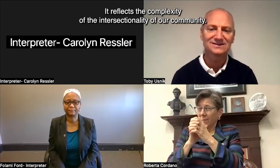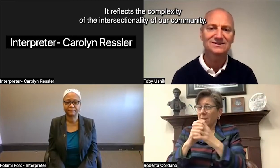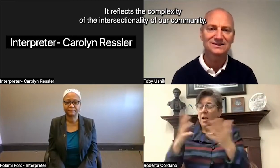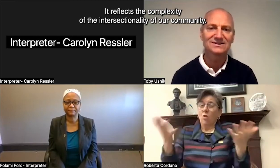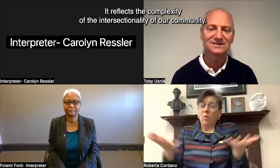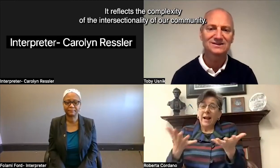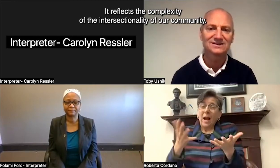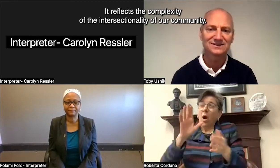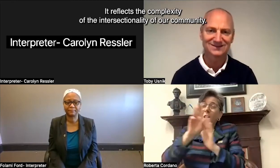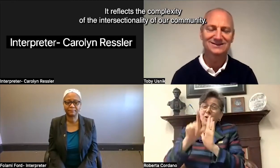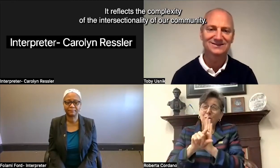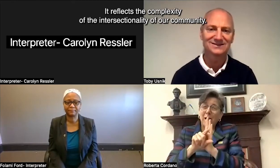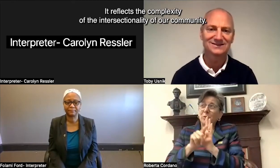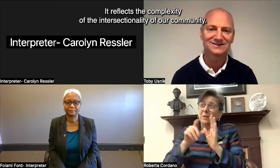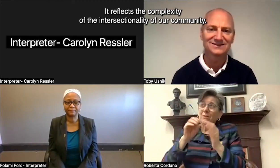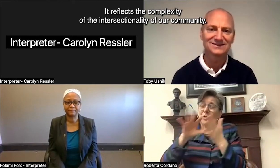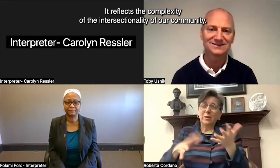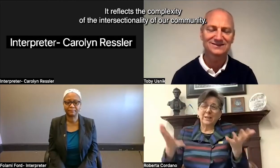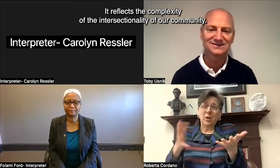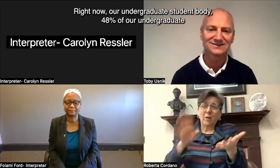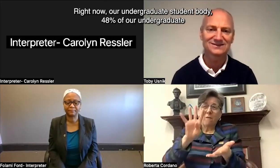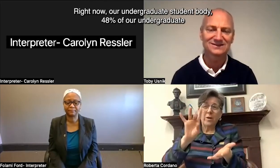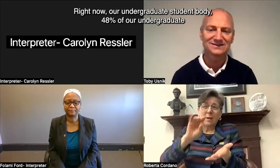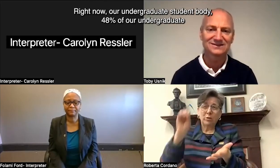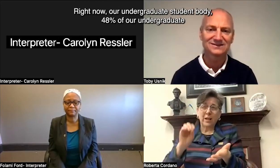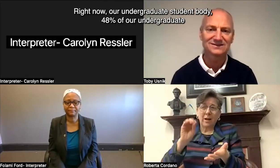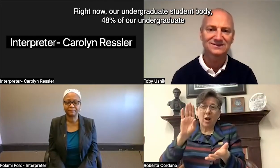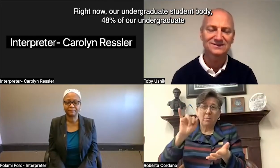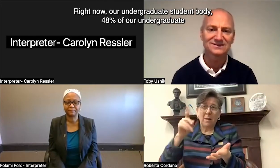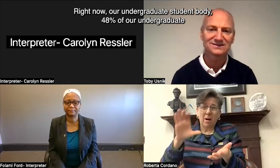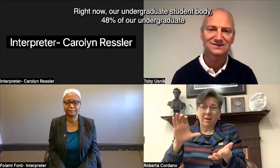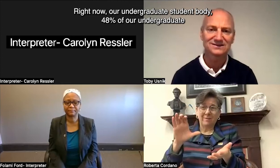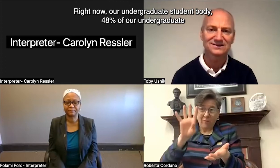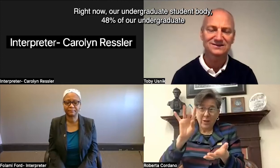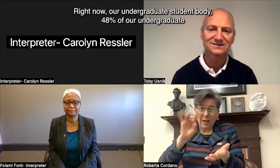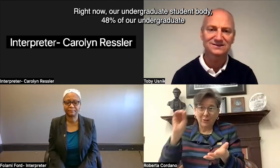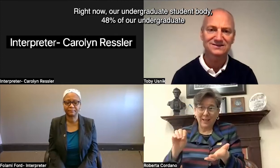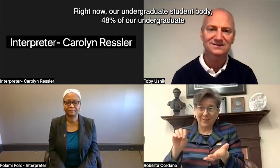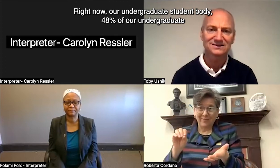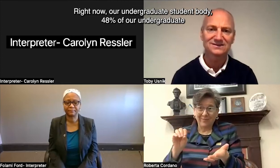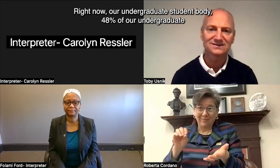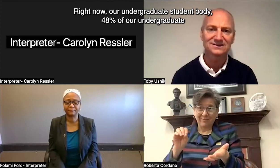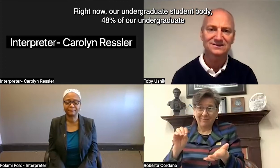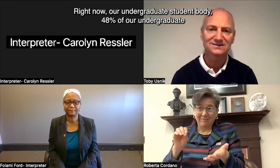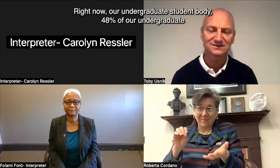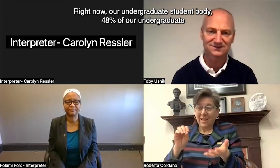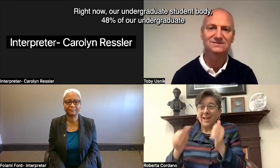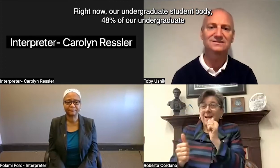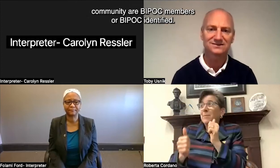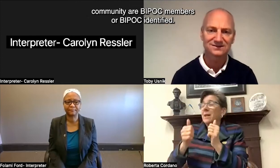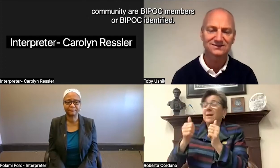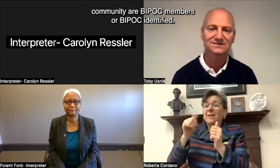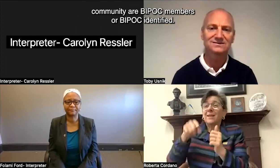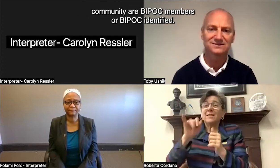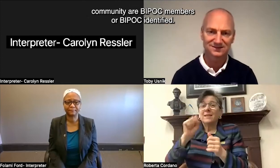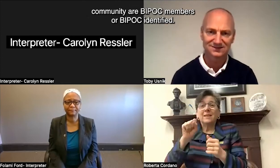intersectionality of our community. Right now, our undergraduate student body, 48% of our undergraduate community are BIPOC members